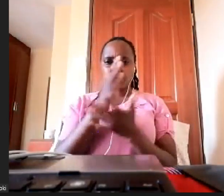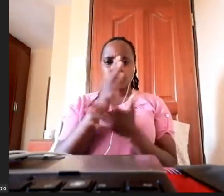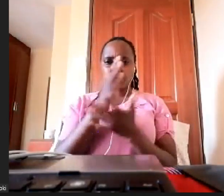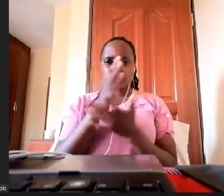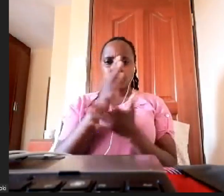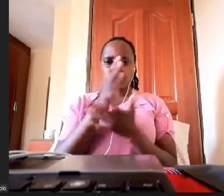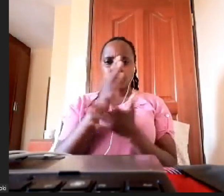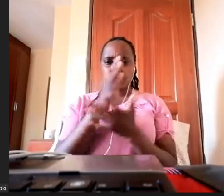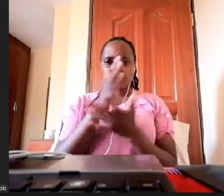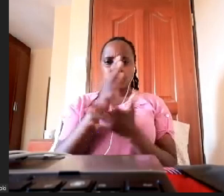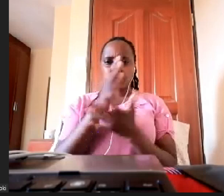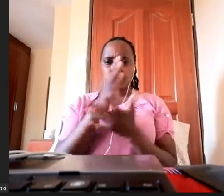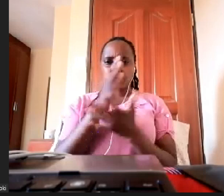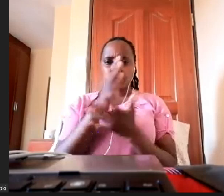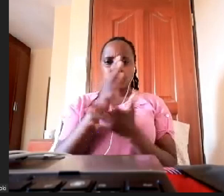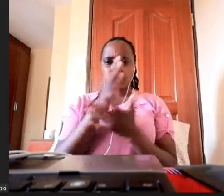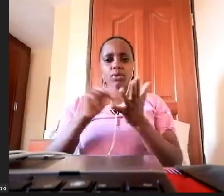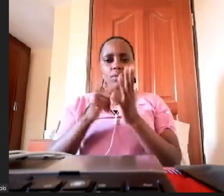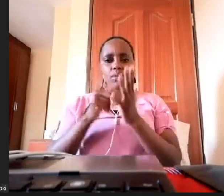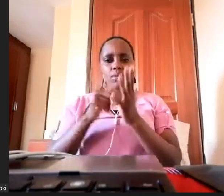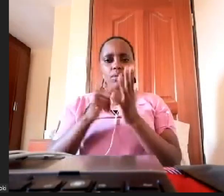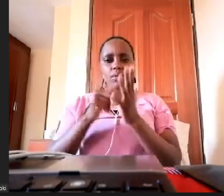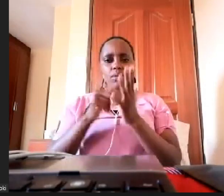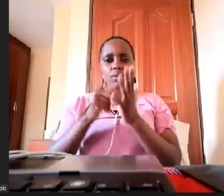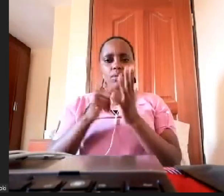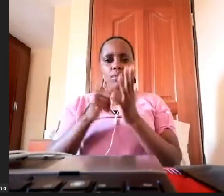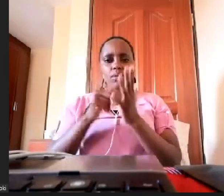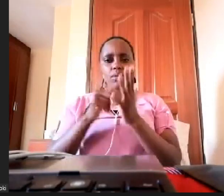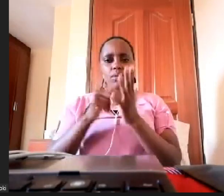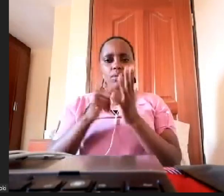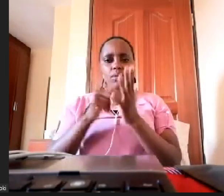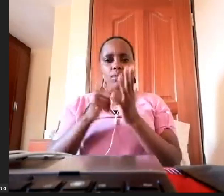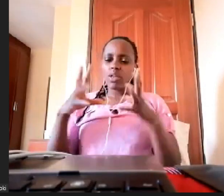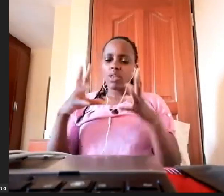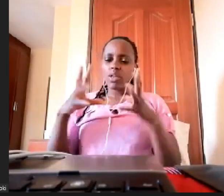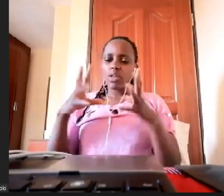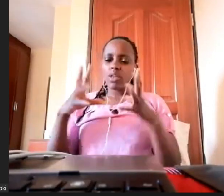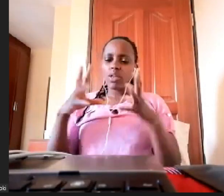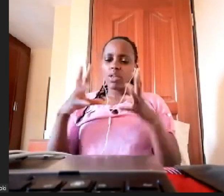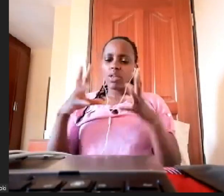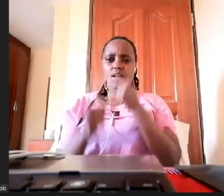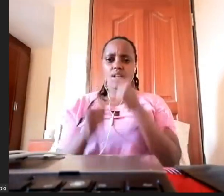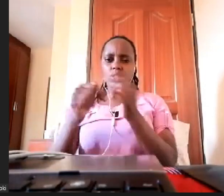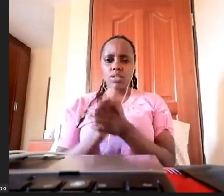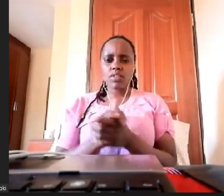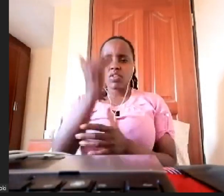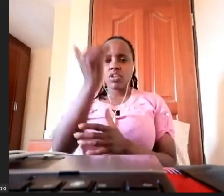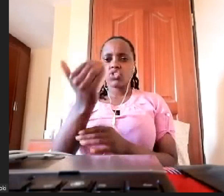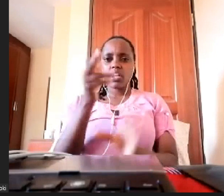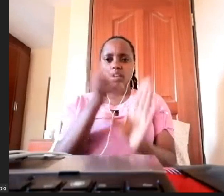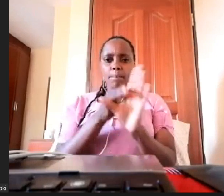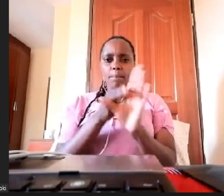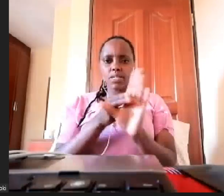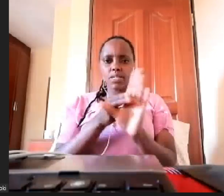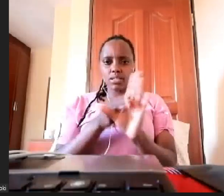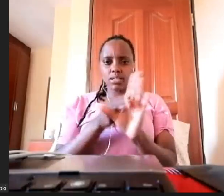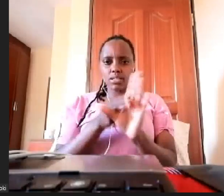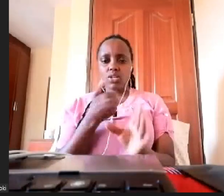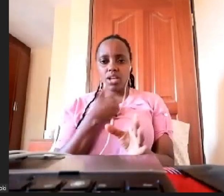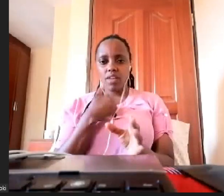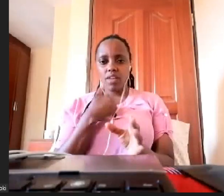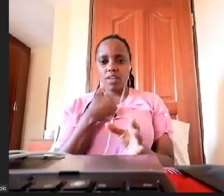that you've included in the report. So we had a validation, an endorsement process. Child participation,